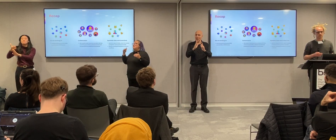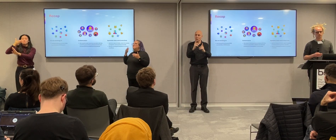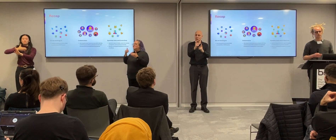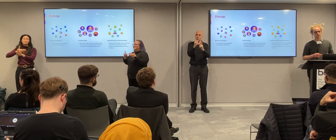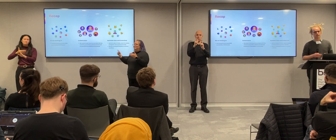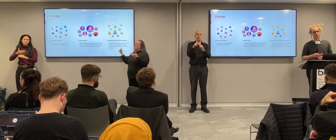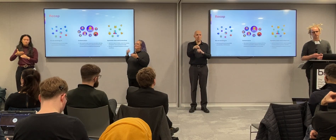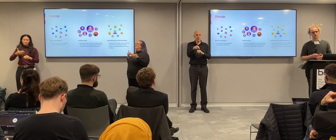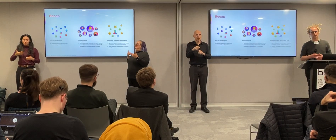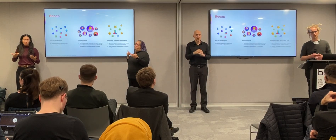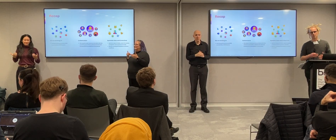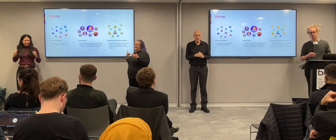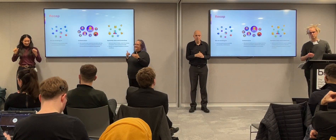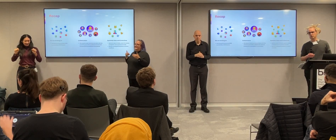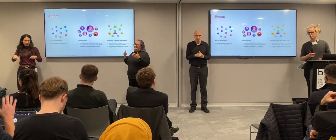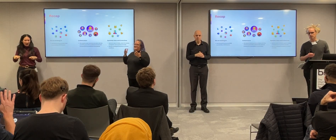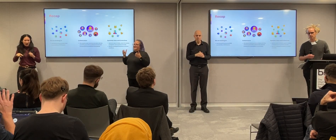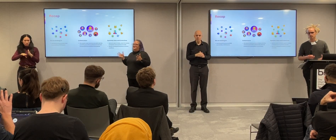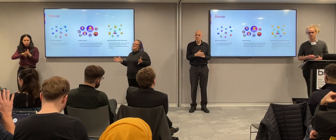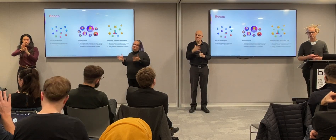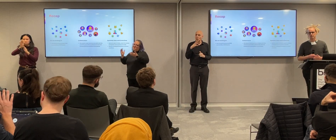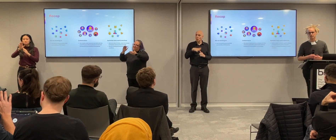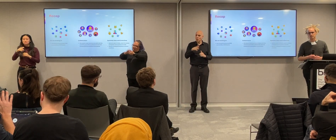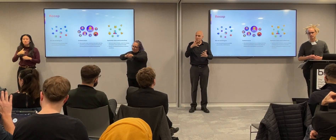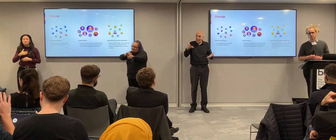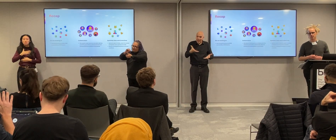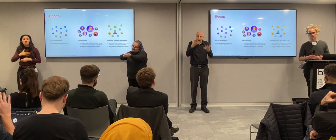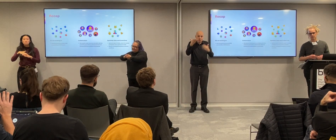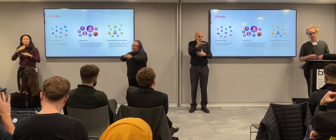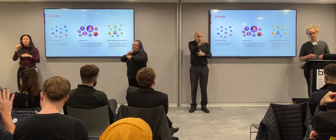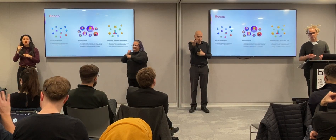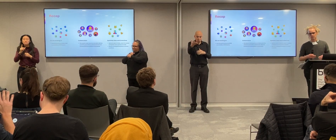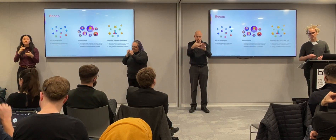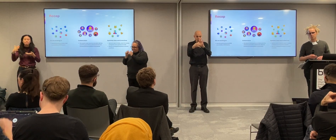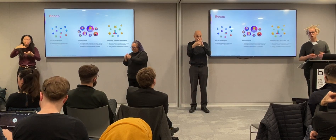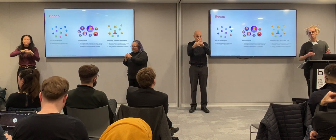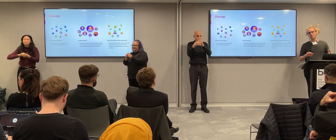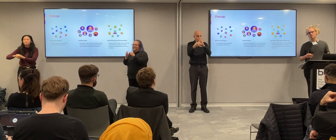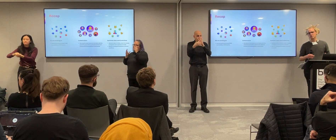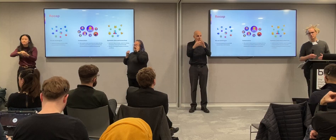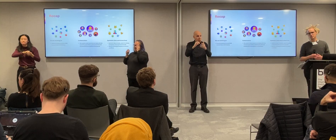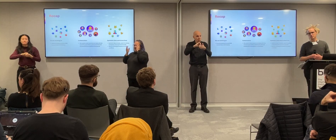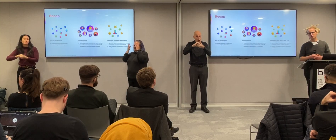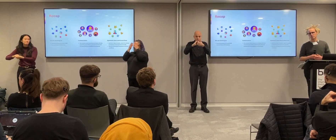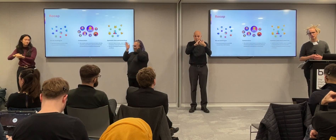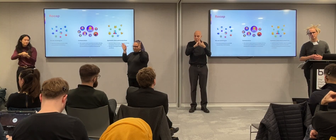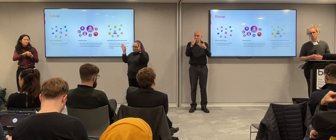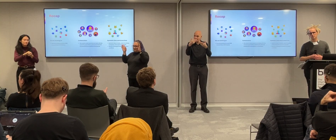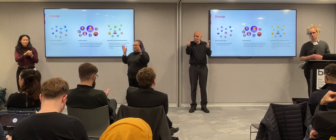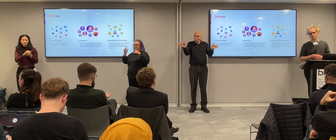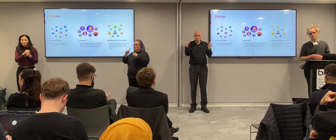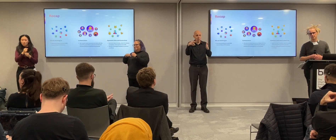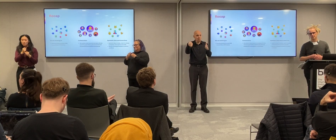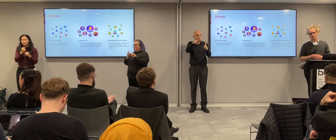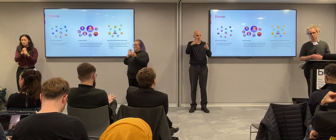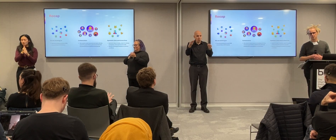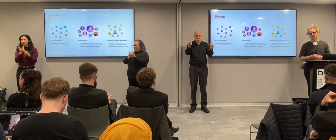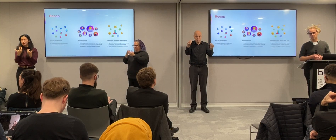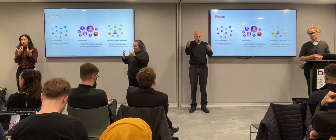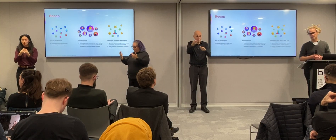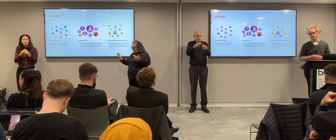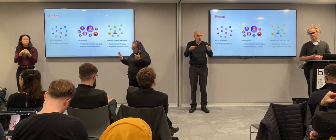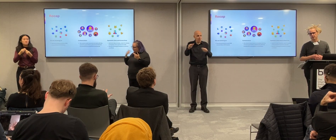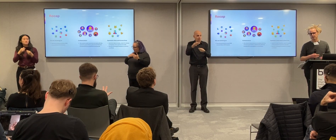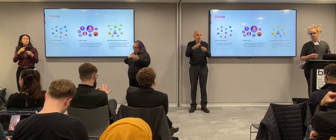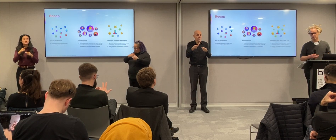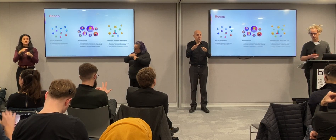to kind of encourage collaboration and really be open about the resources that we